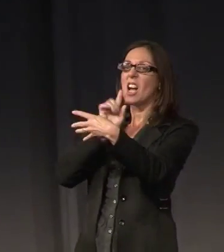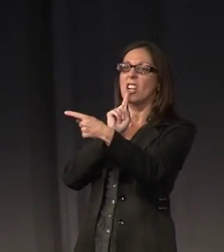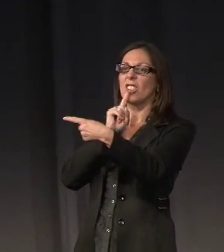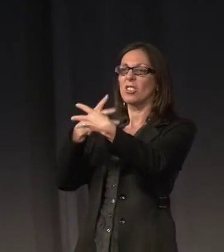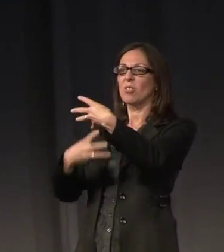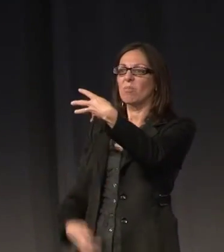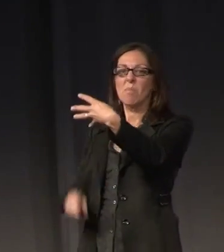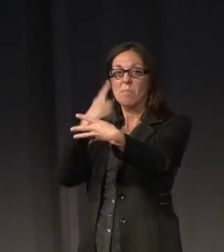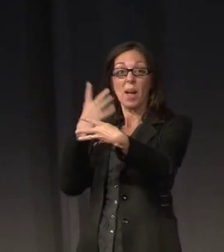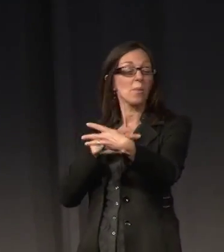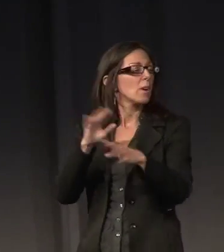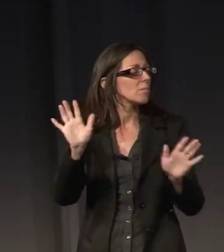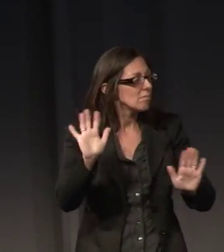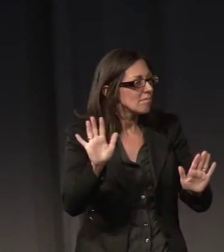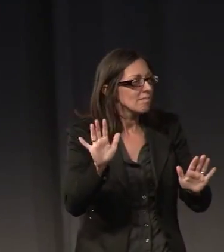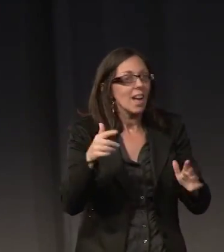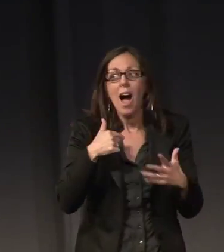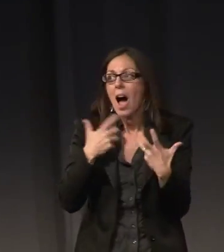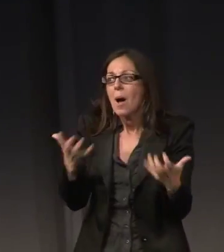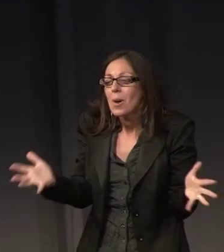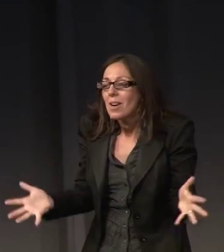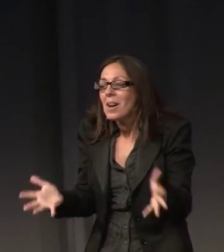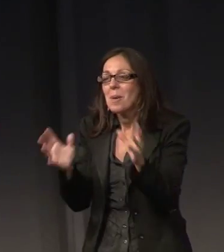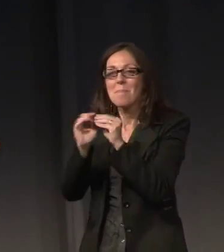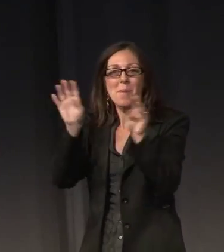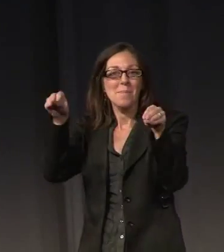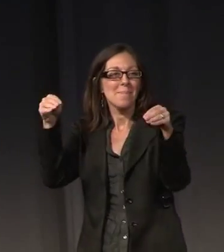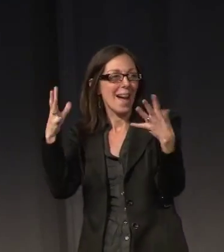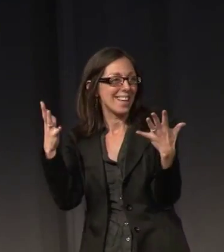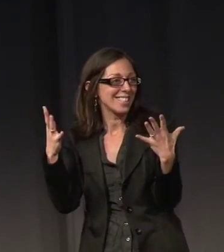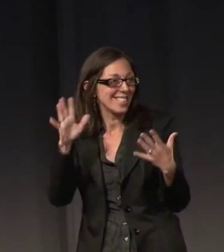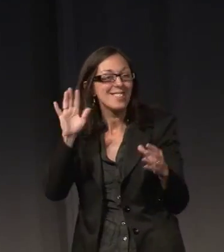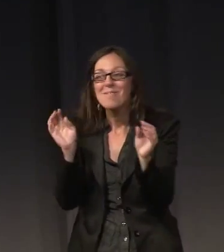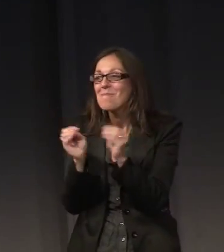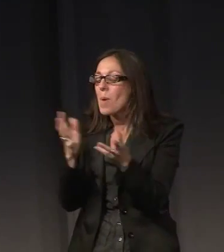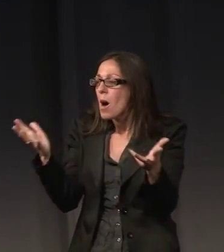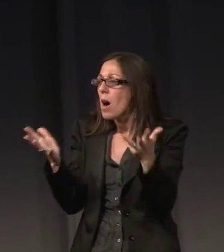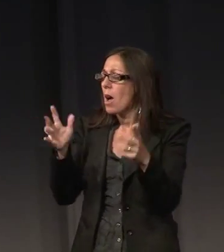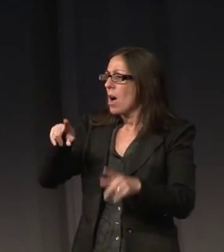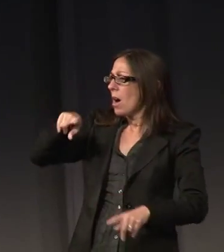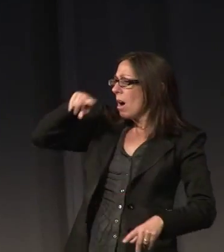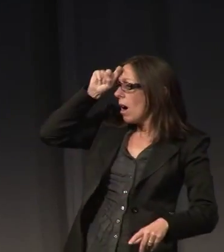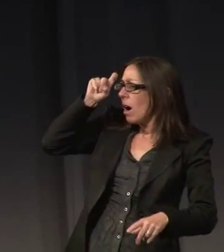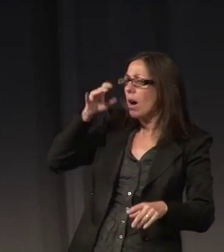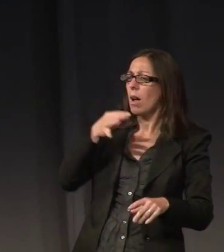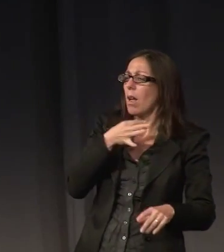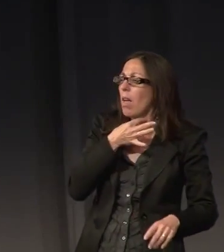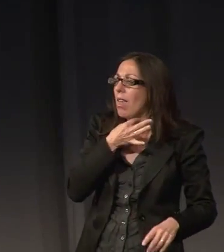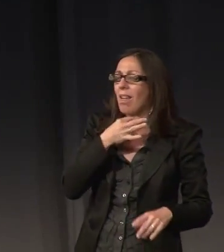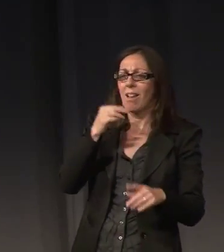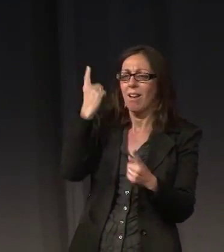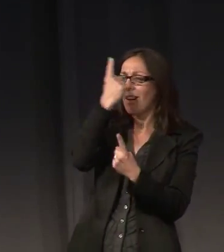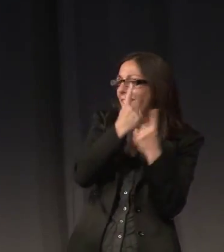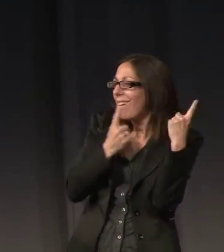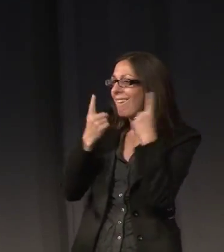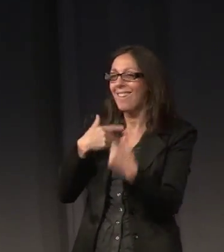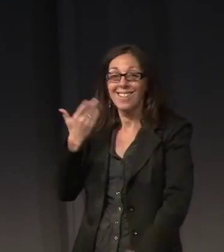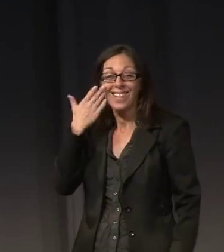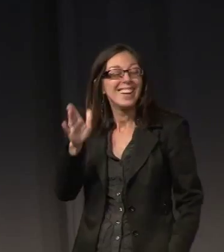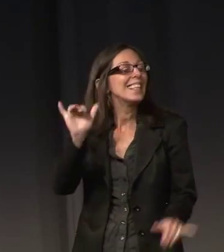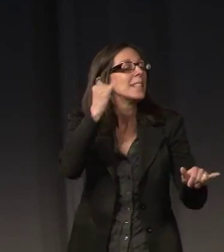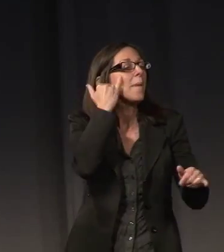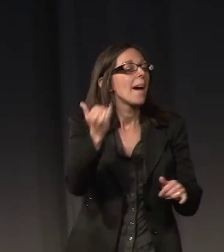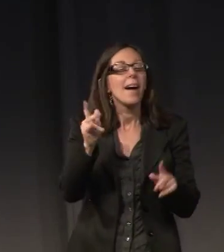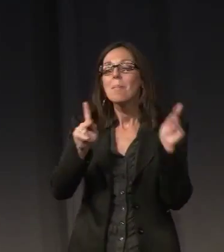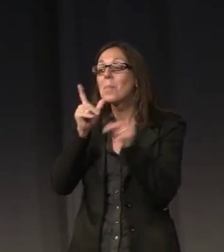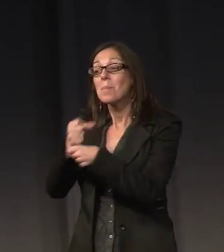like a winemaker who becomes more and more in love with winemaking the more and more they know about it, because the more they know about it, the more